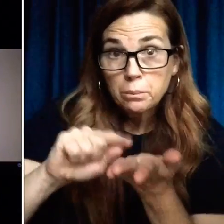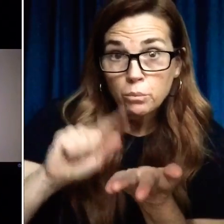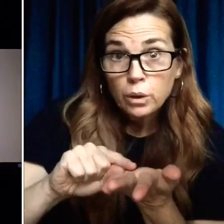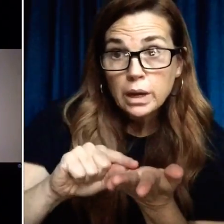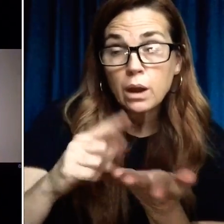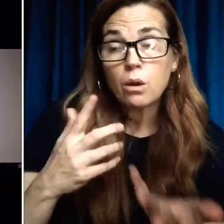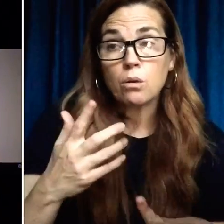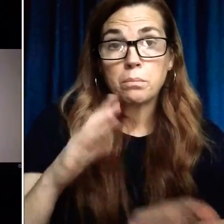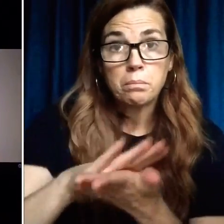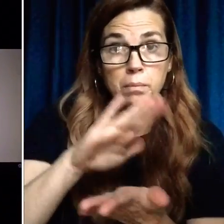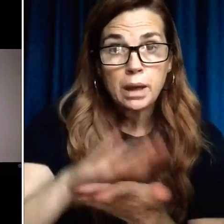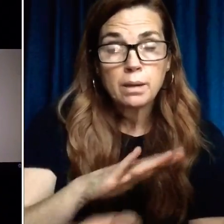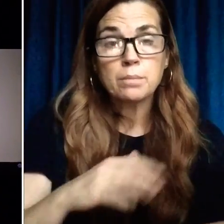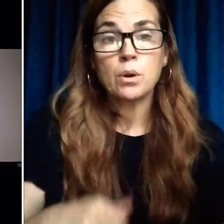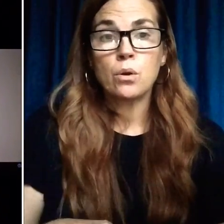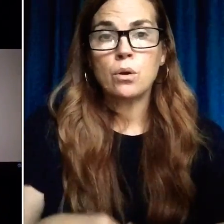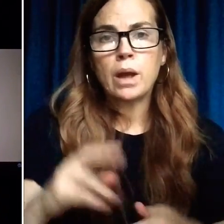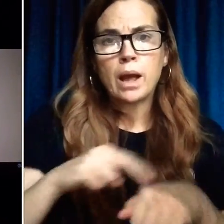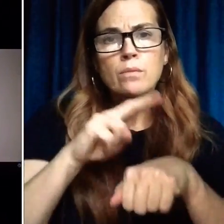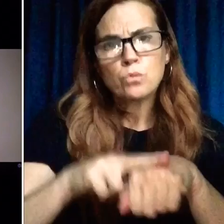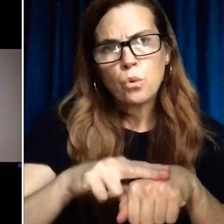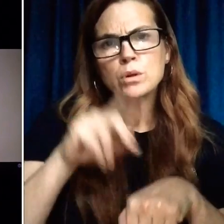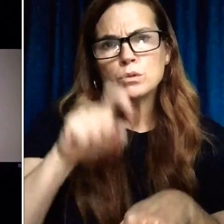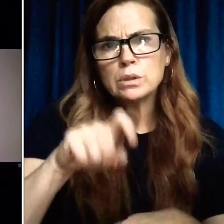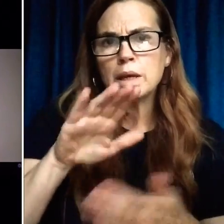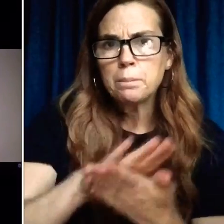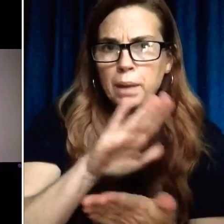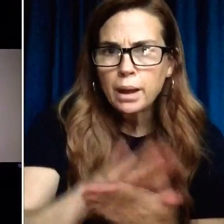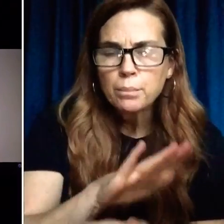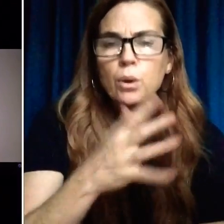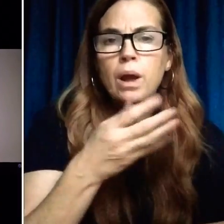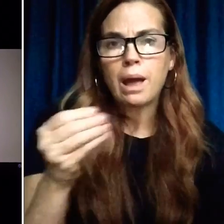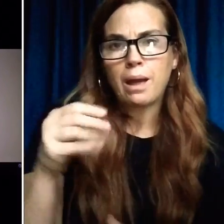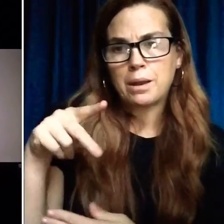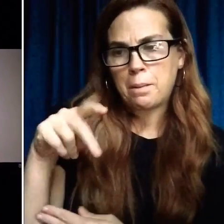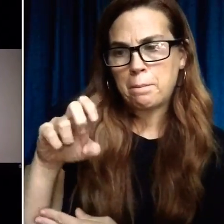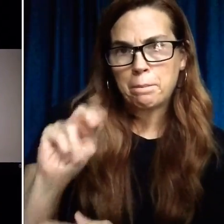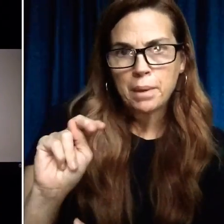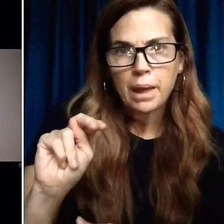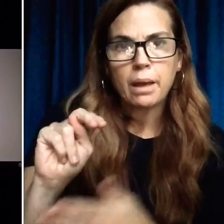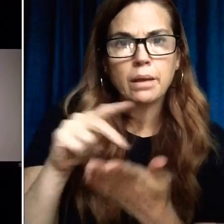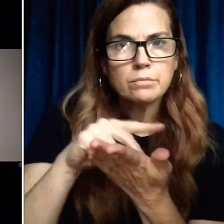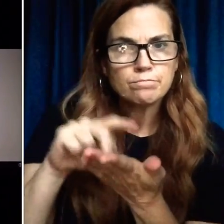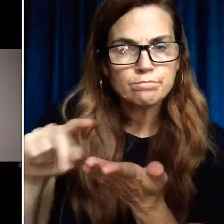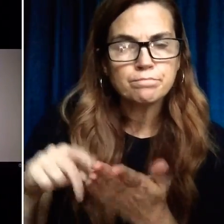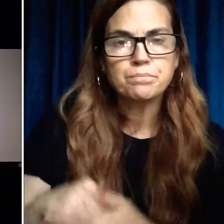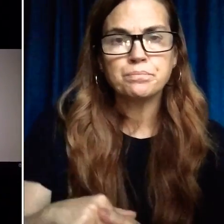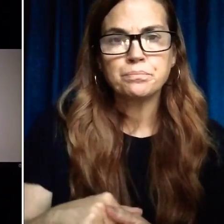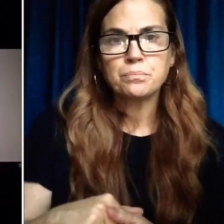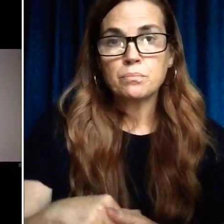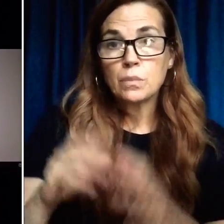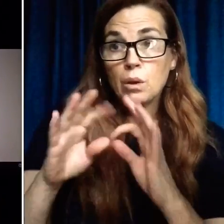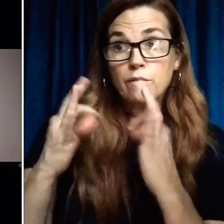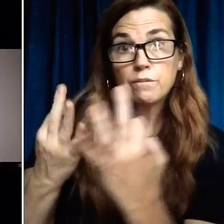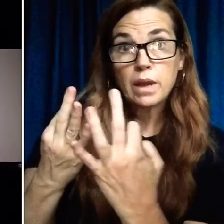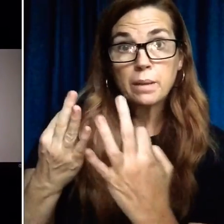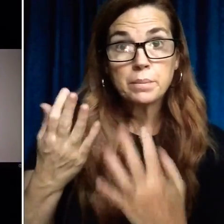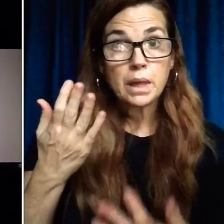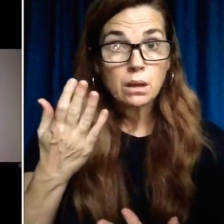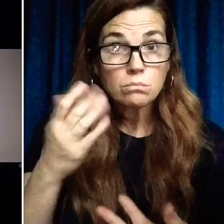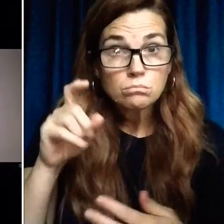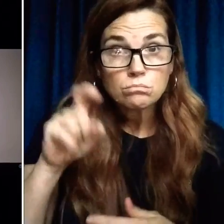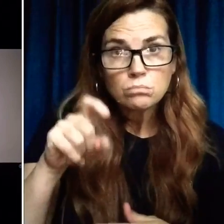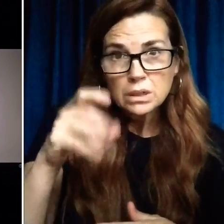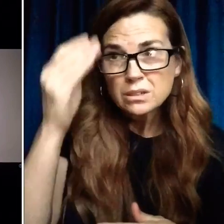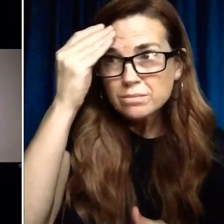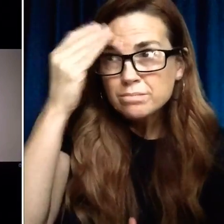look at? Grab those too. And of course, have a pen and paper handy. Let your family members know when your class is about